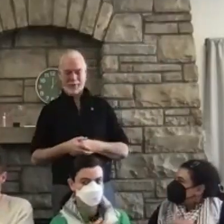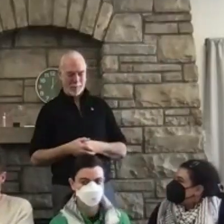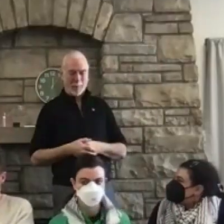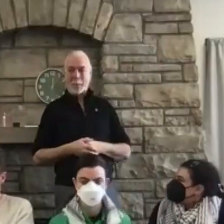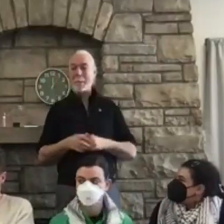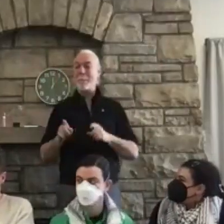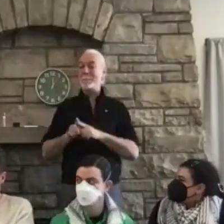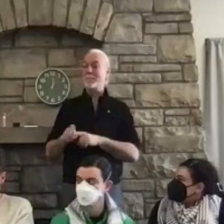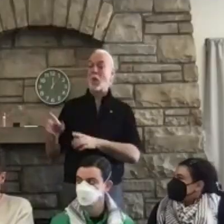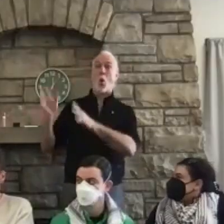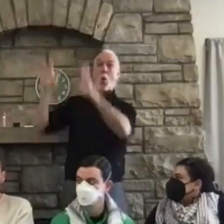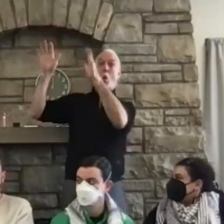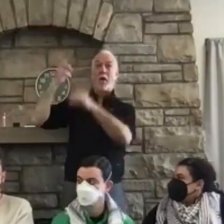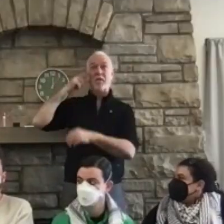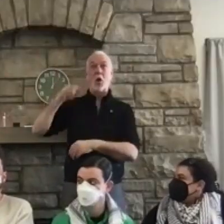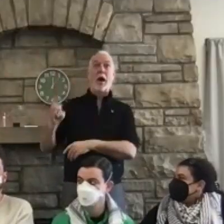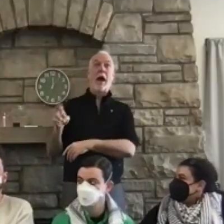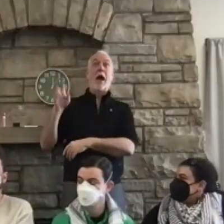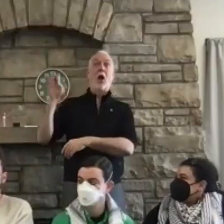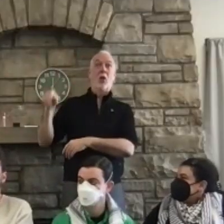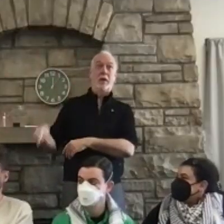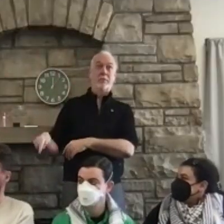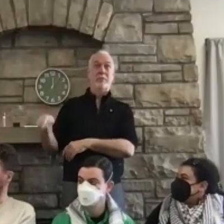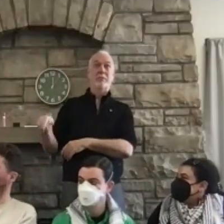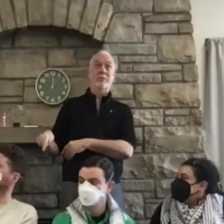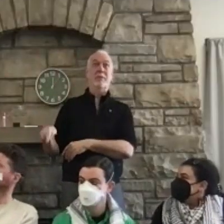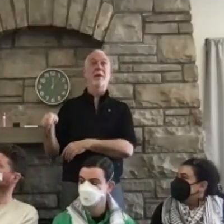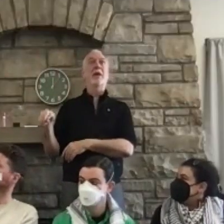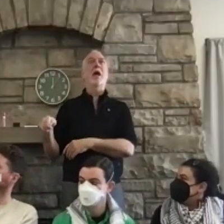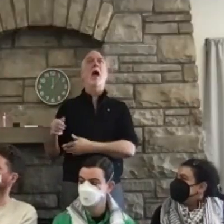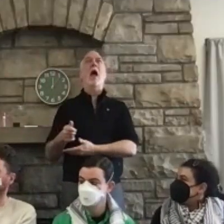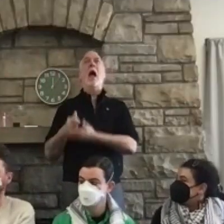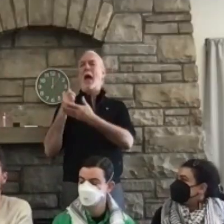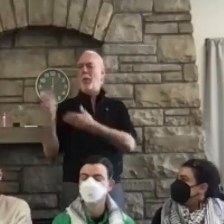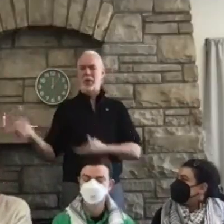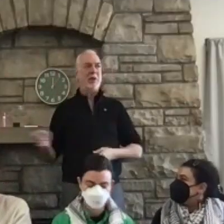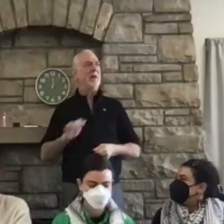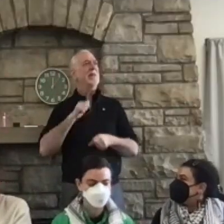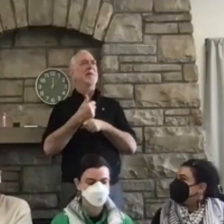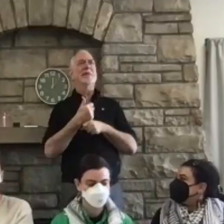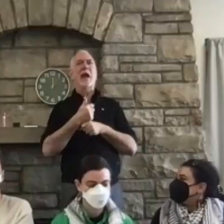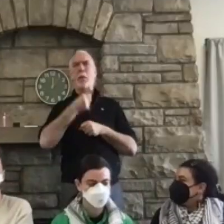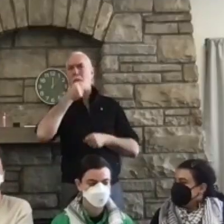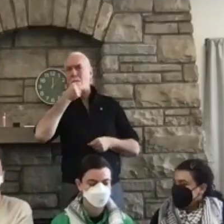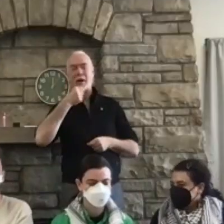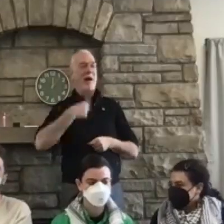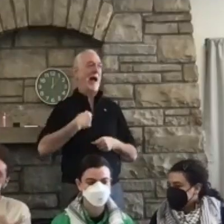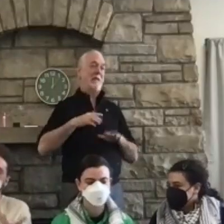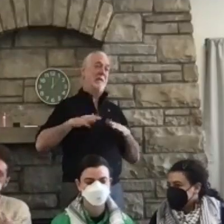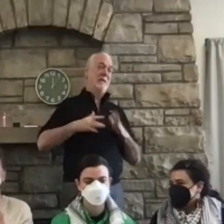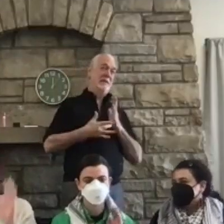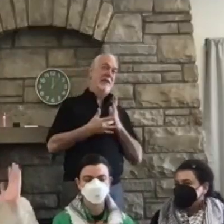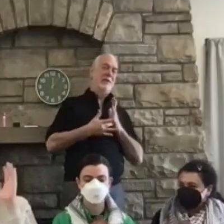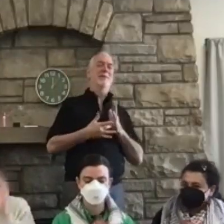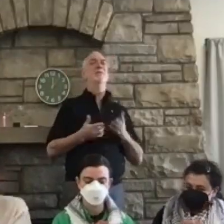And also a quick shout out to Aaron, who facilitated the sound in a way that I might not have been able to